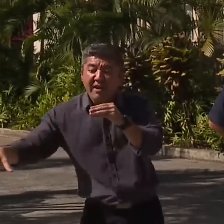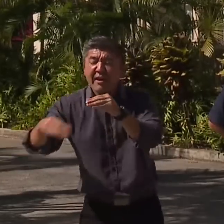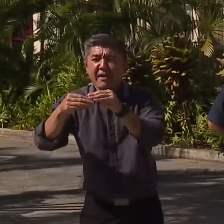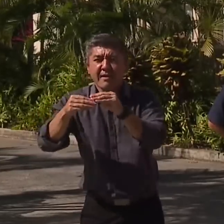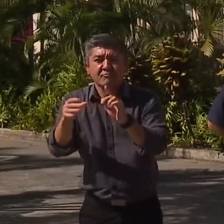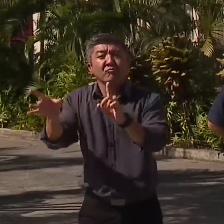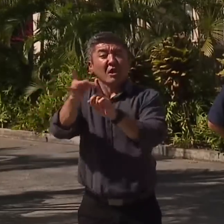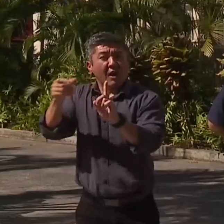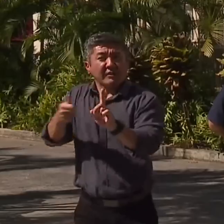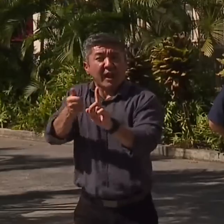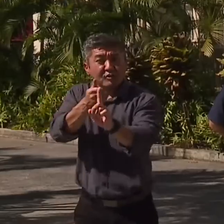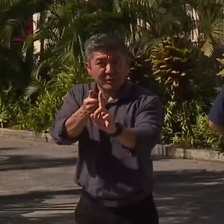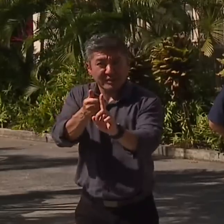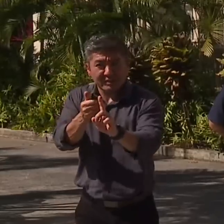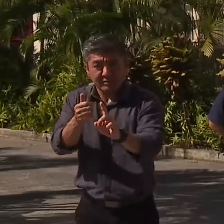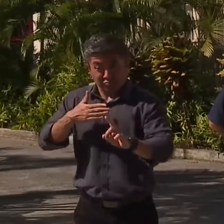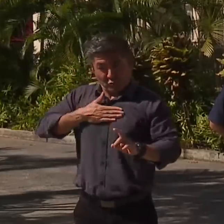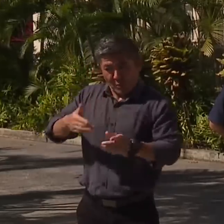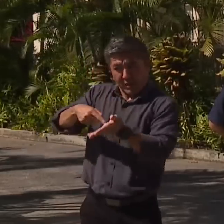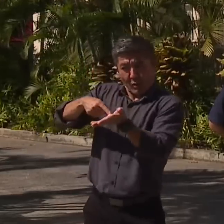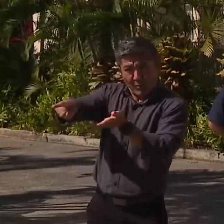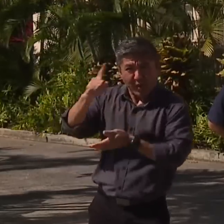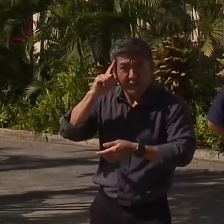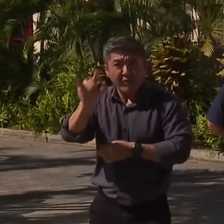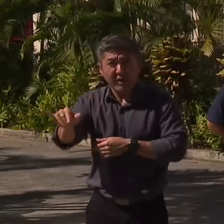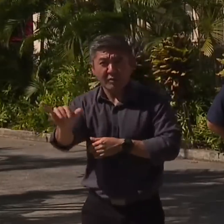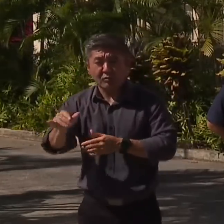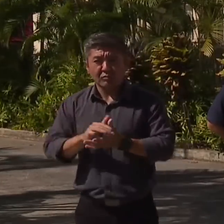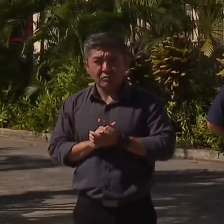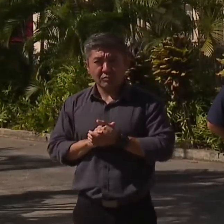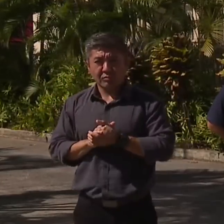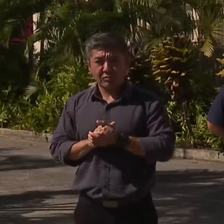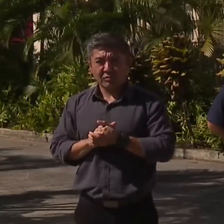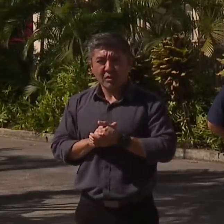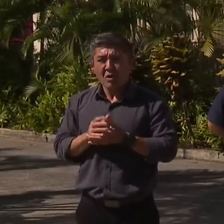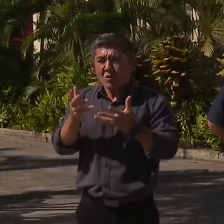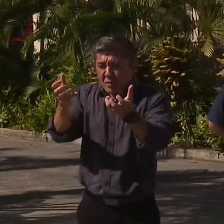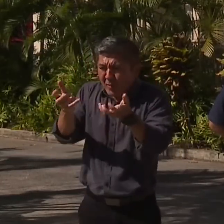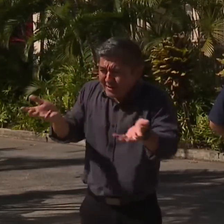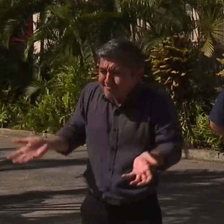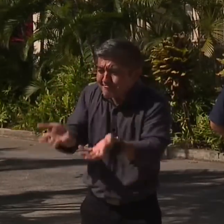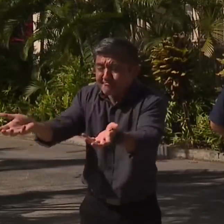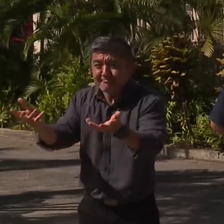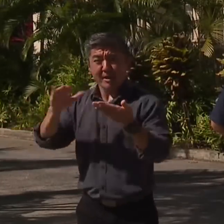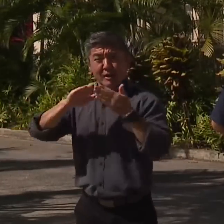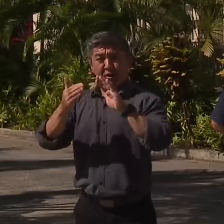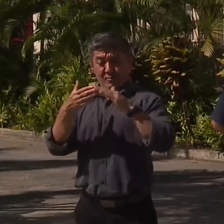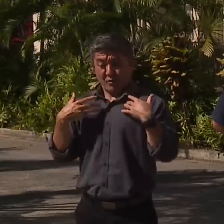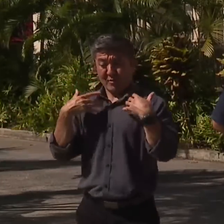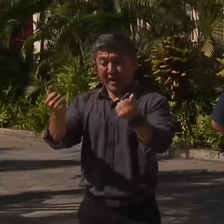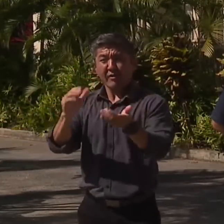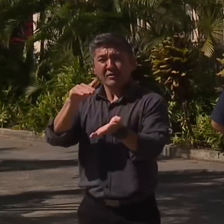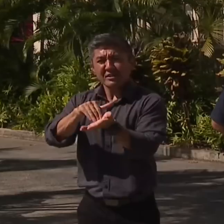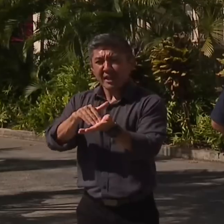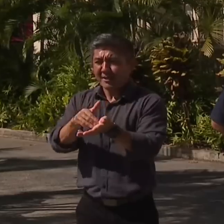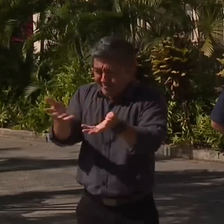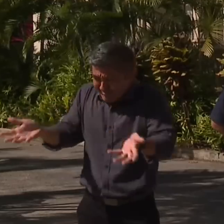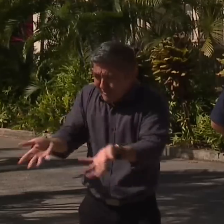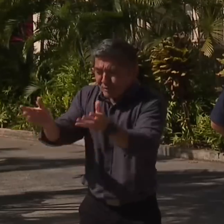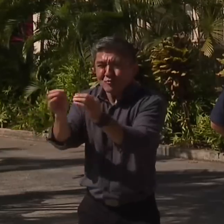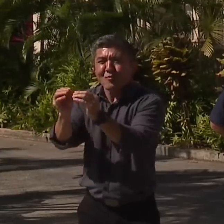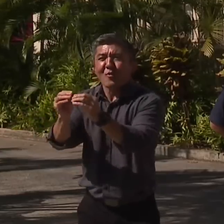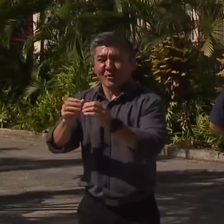pay for. So we really want to amplify what our community health centers are doing today and give them more tools to